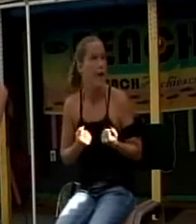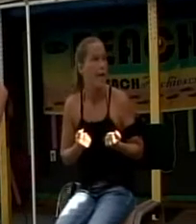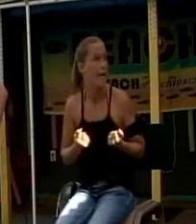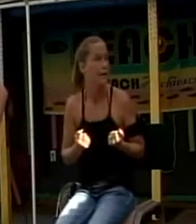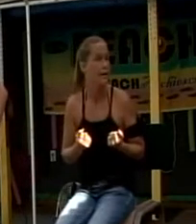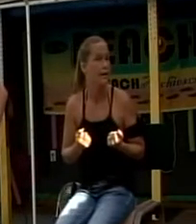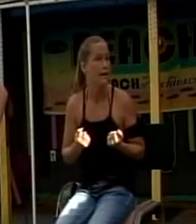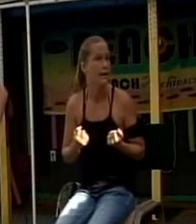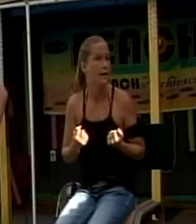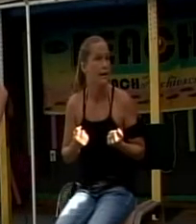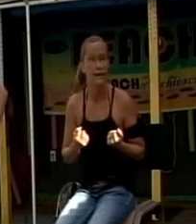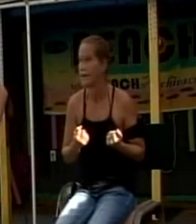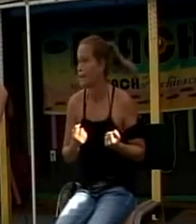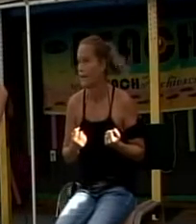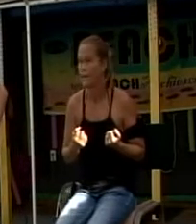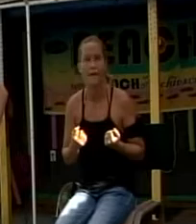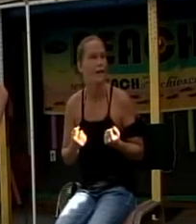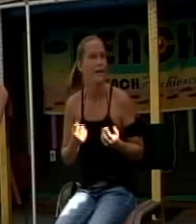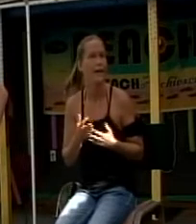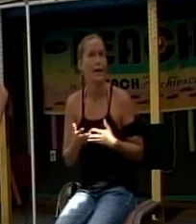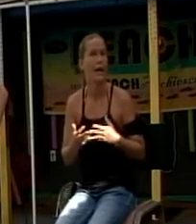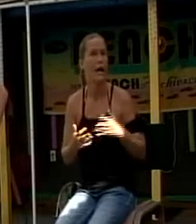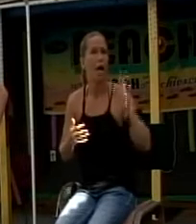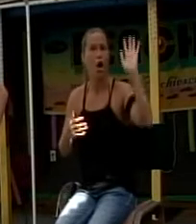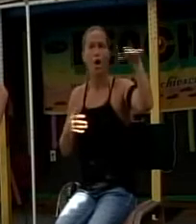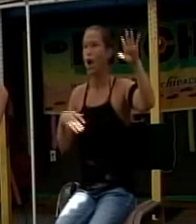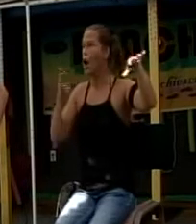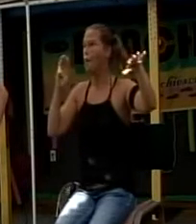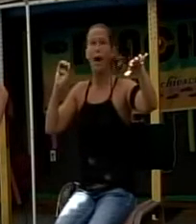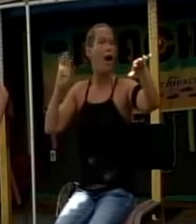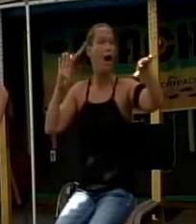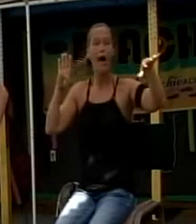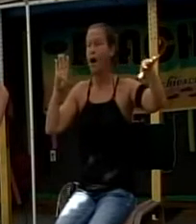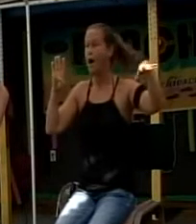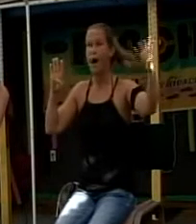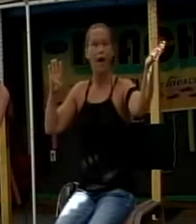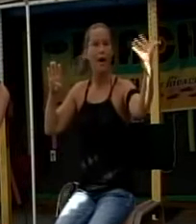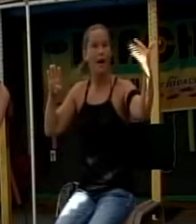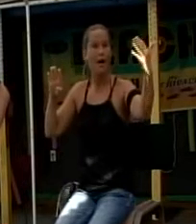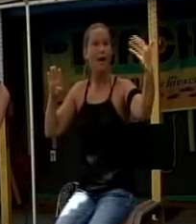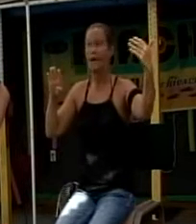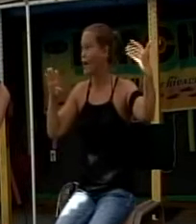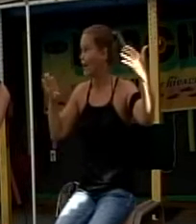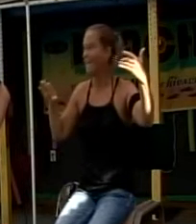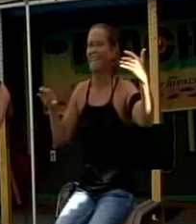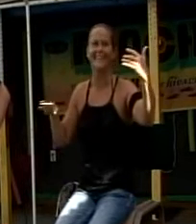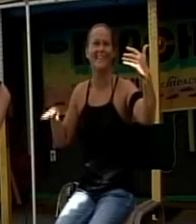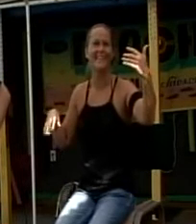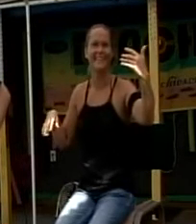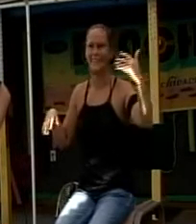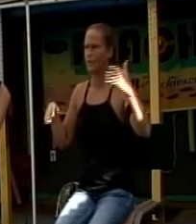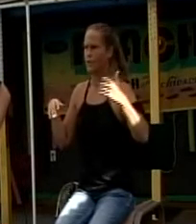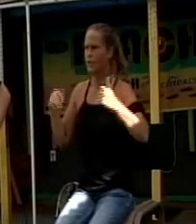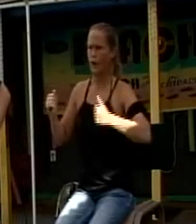All right. Calling all Bobs, calling all Bobs. Car 54, where are you?